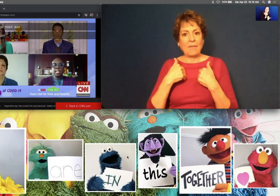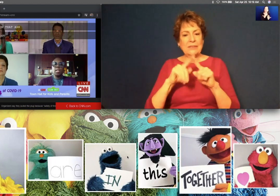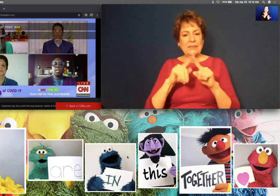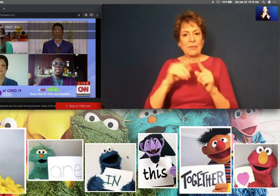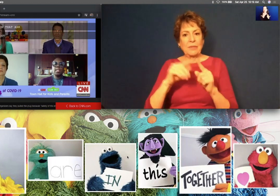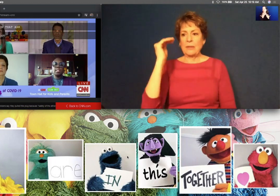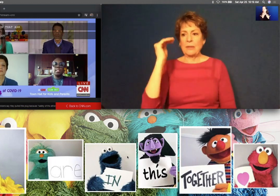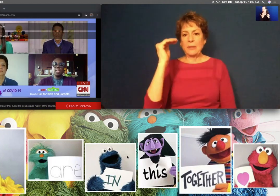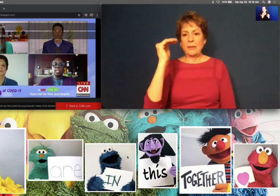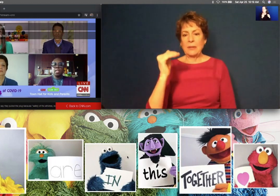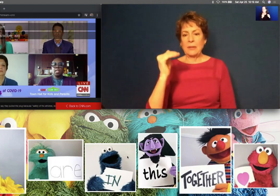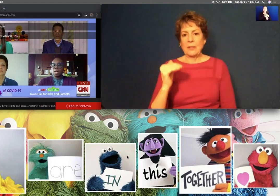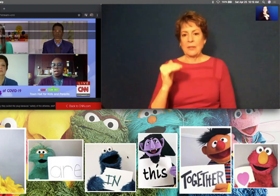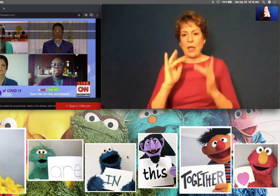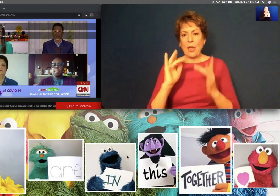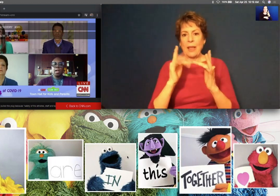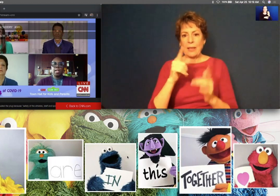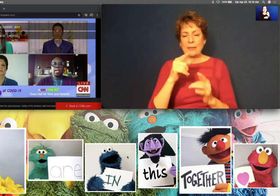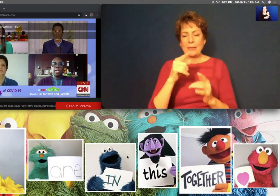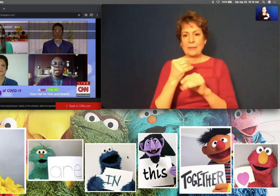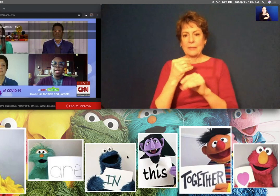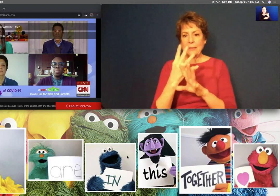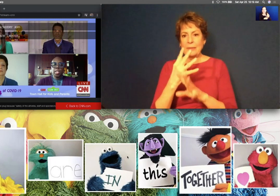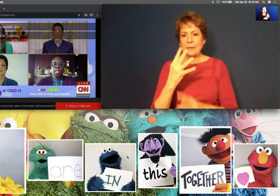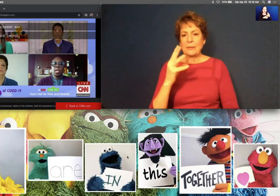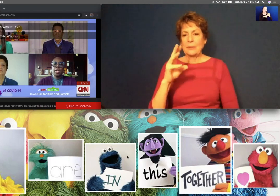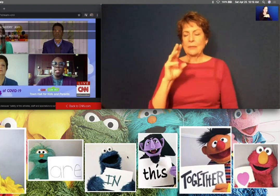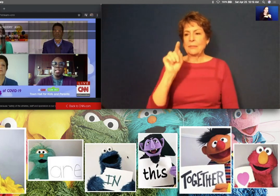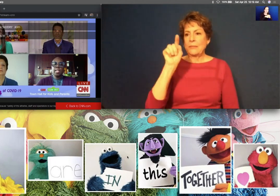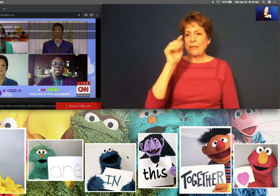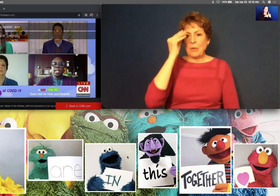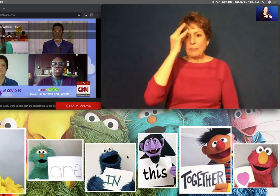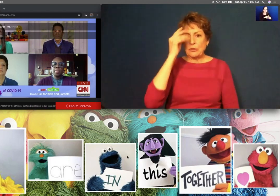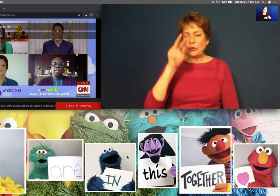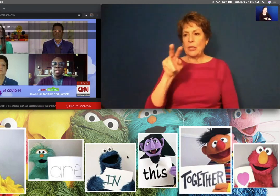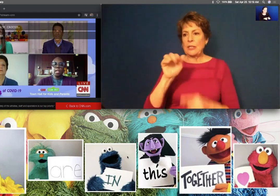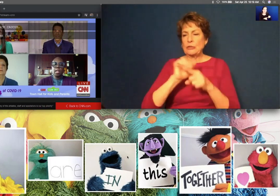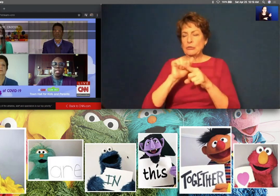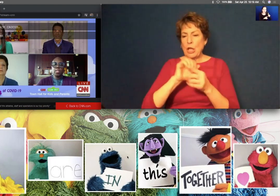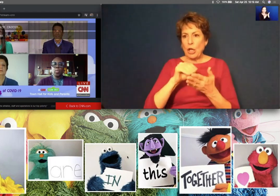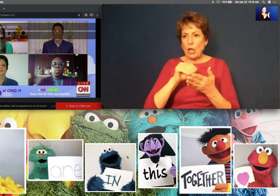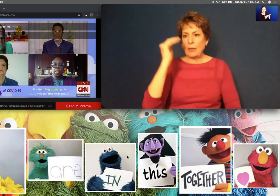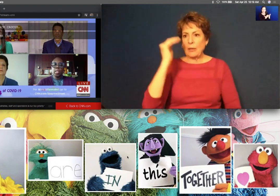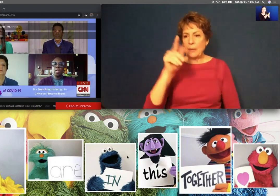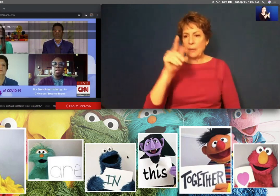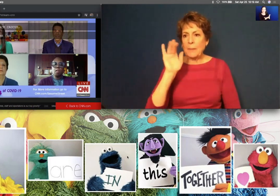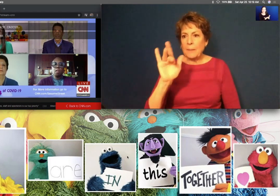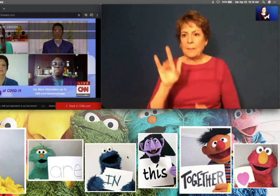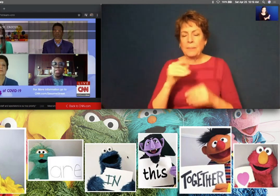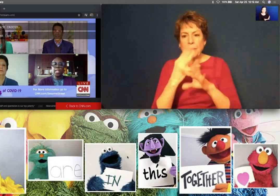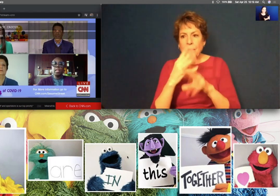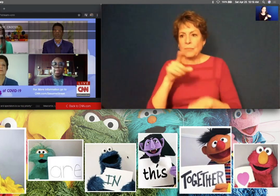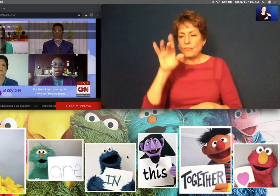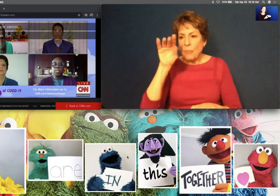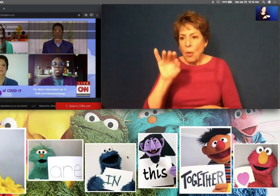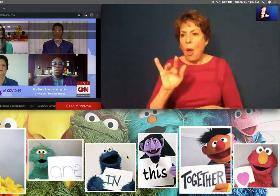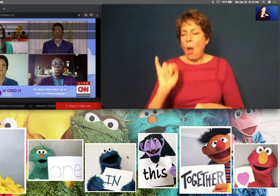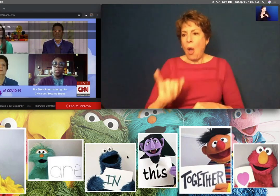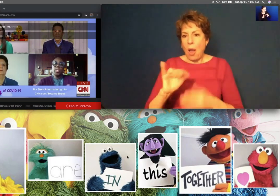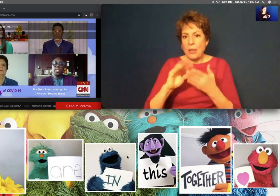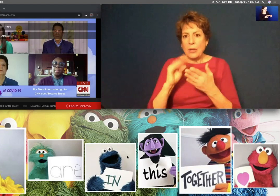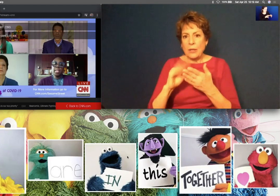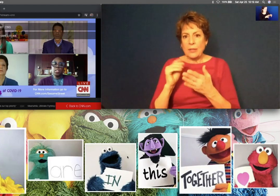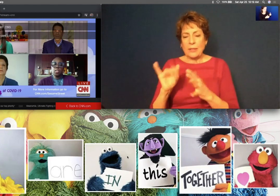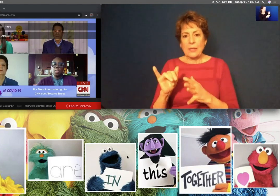Latino Caucus, the IMG Caucus, and the Asian American Caucus, we really are thinking about what